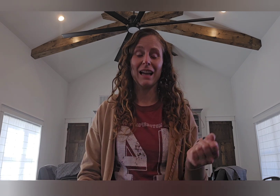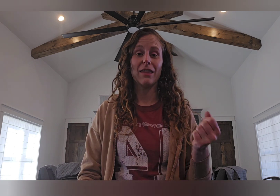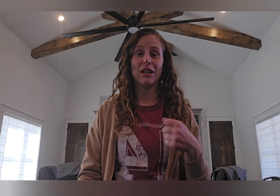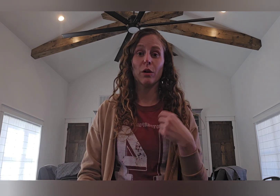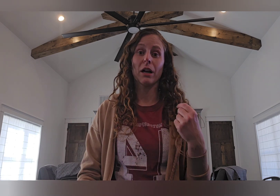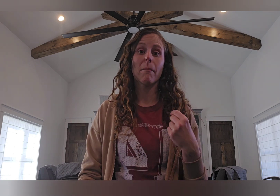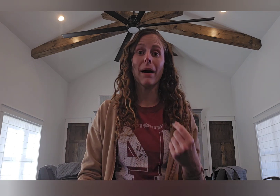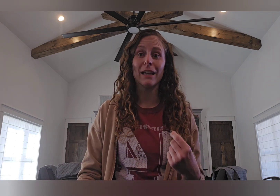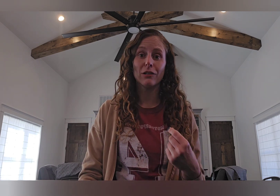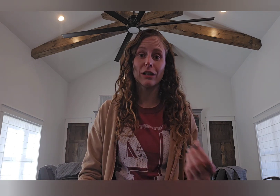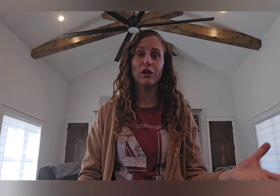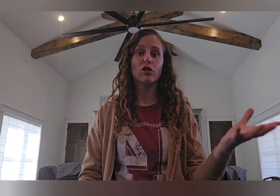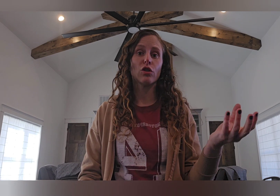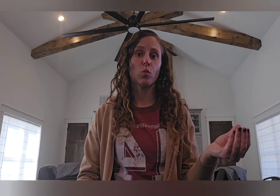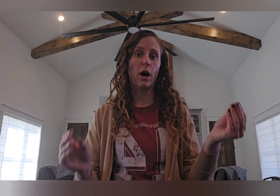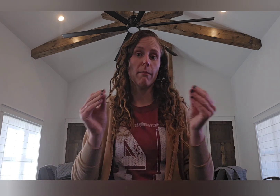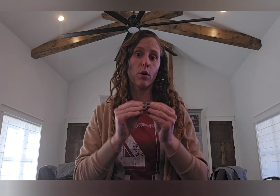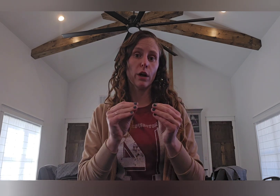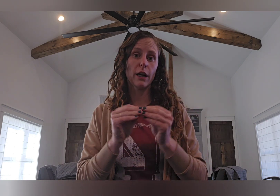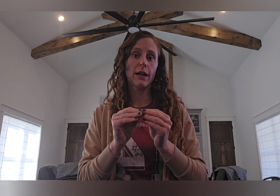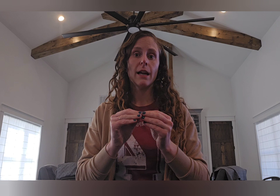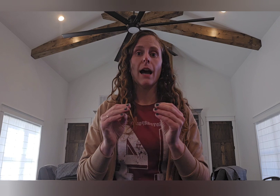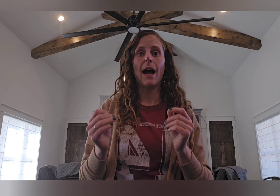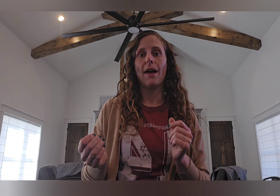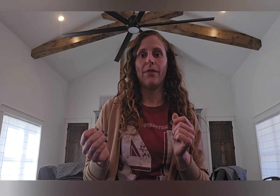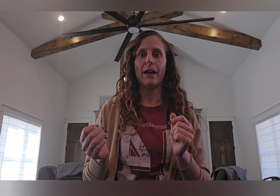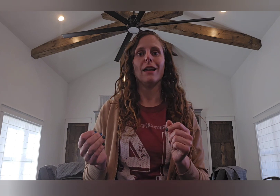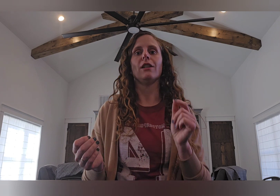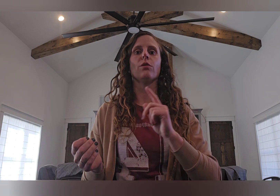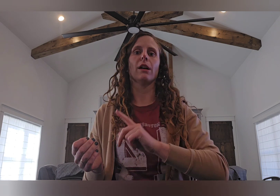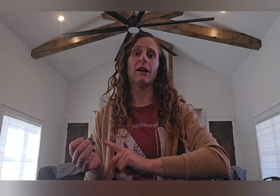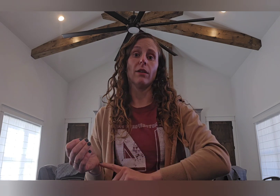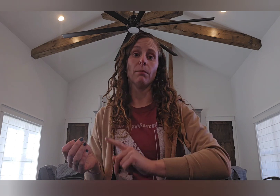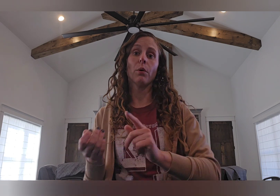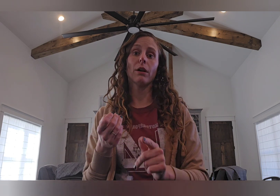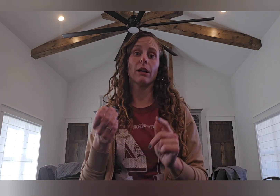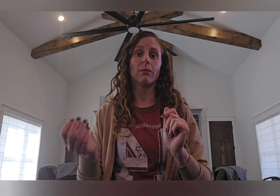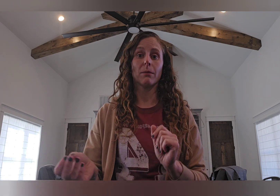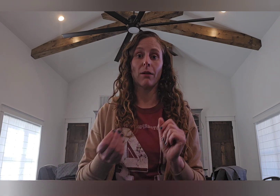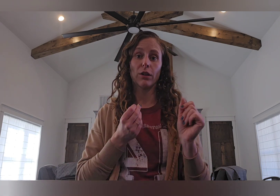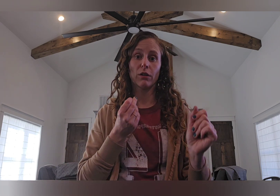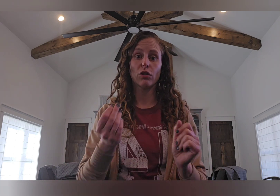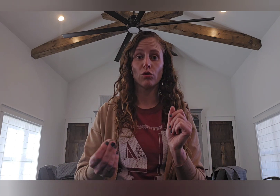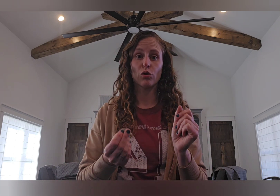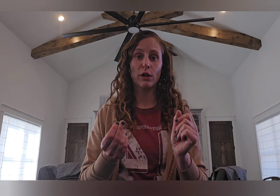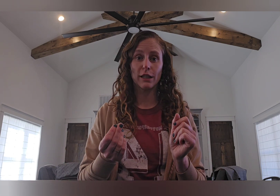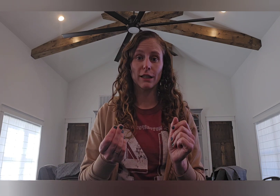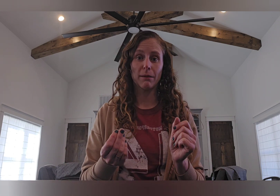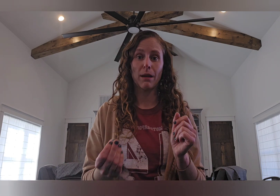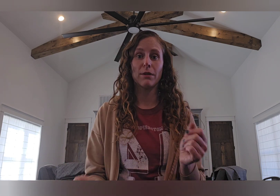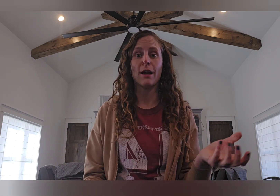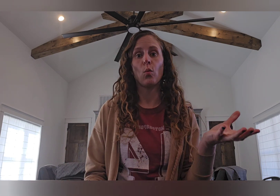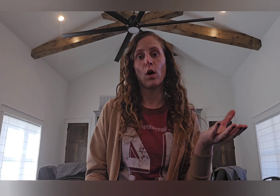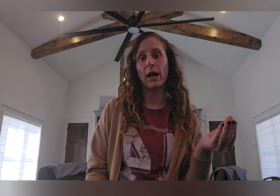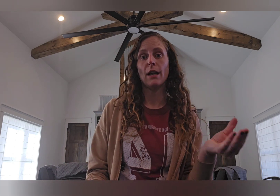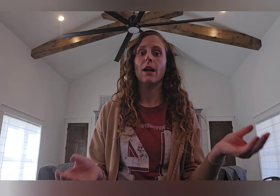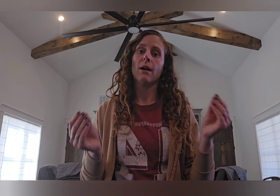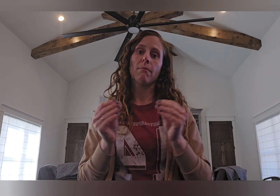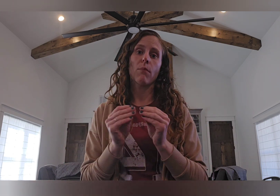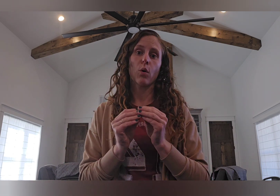And then you can combine those later to want more. And then you can have them point or give them a field of two choices. Like maybe they want